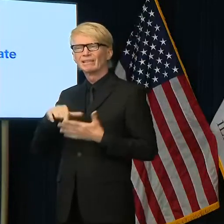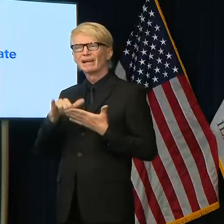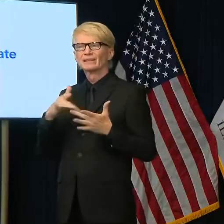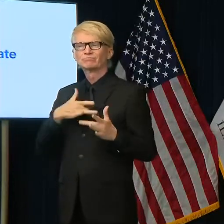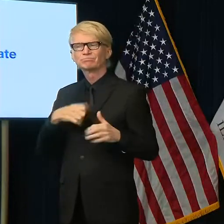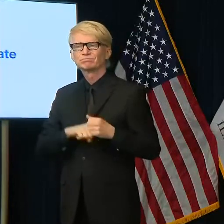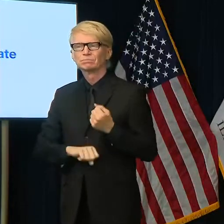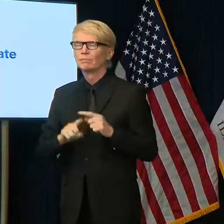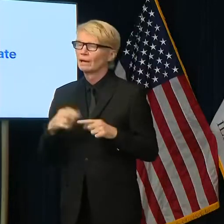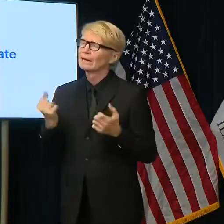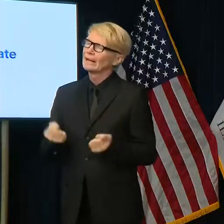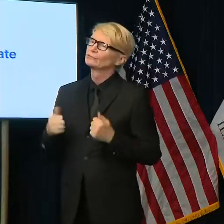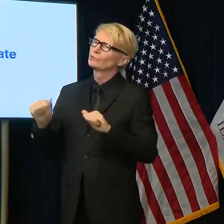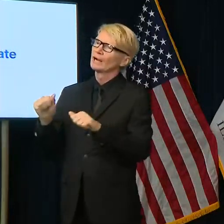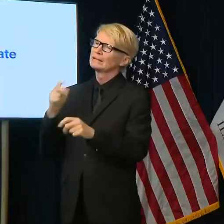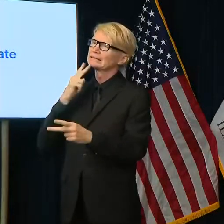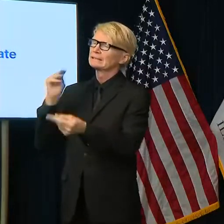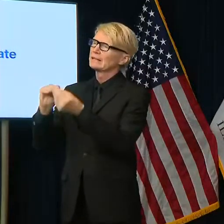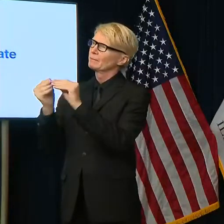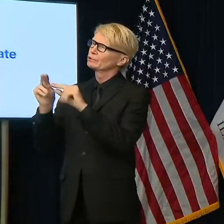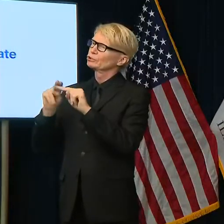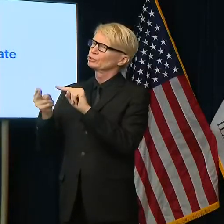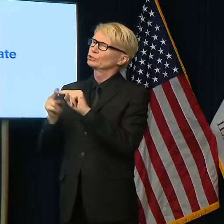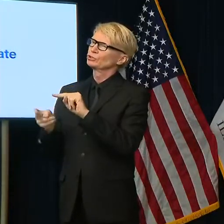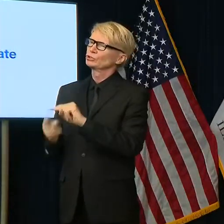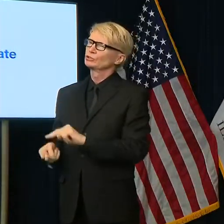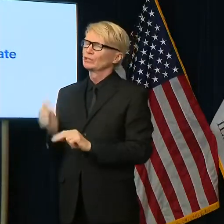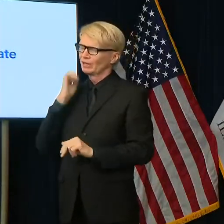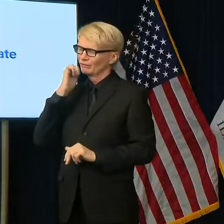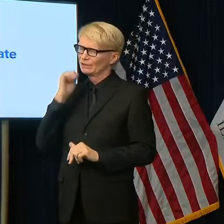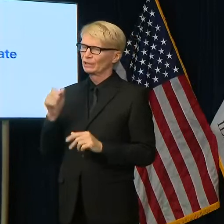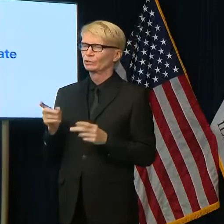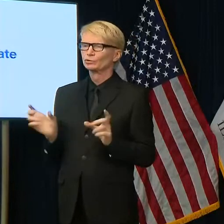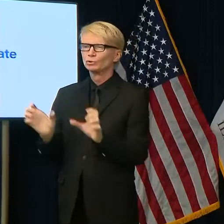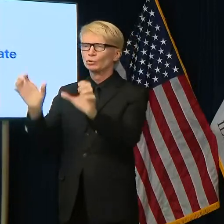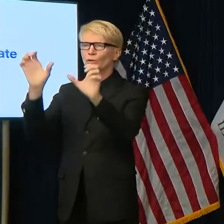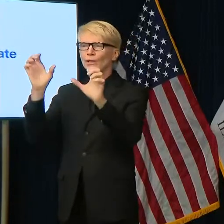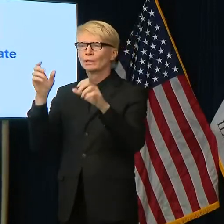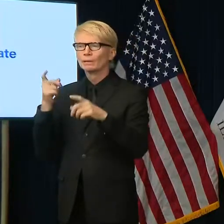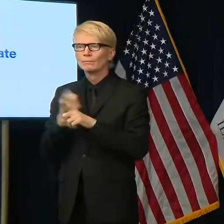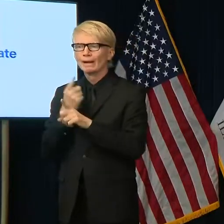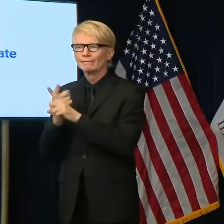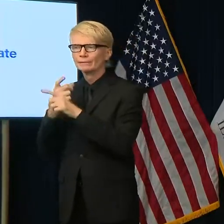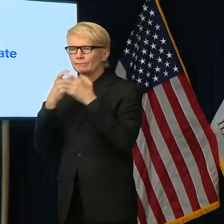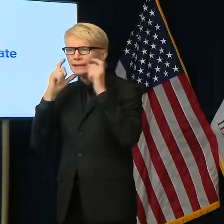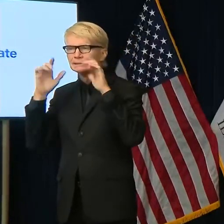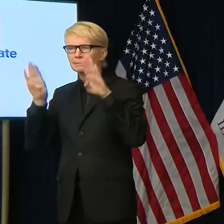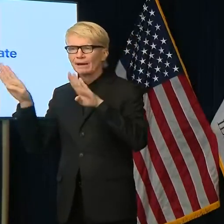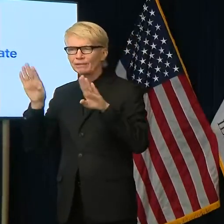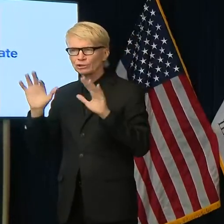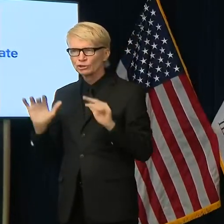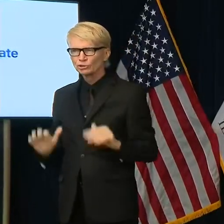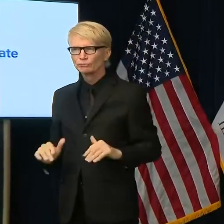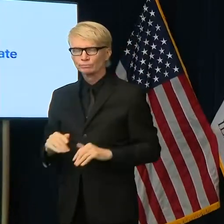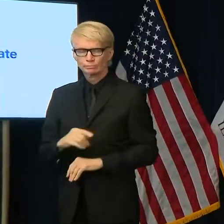day. And I guess I want to add one other thing. I know this has been a long answer to your somewhat simple question, but